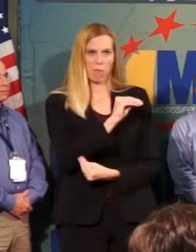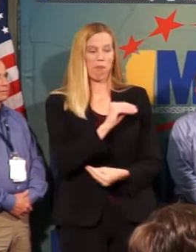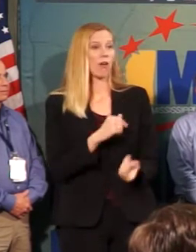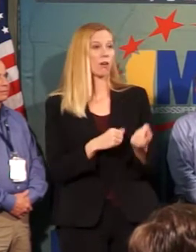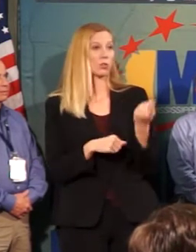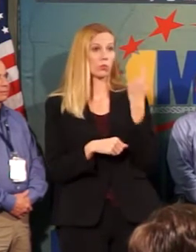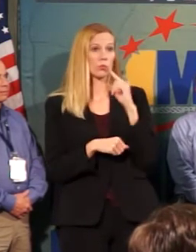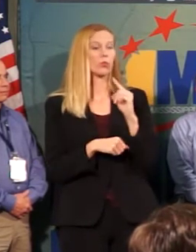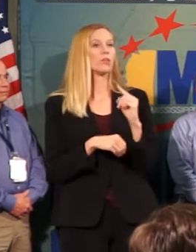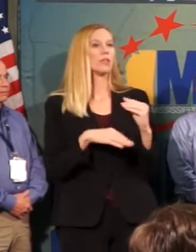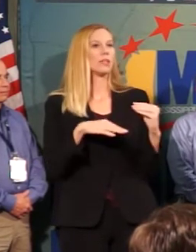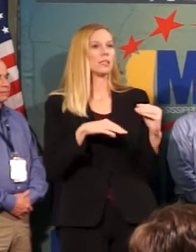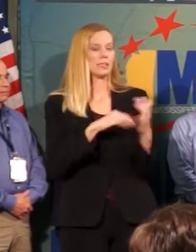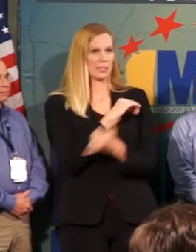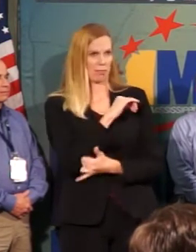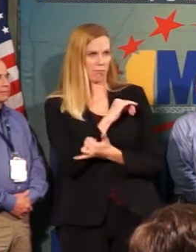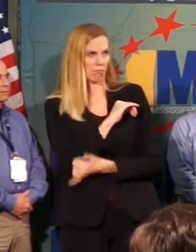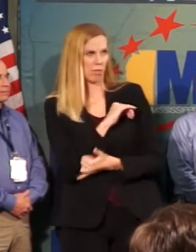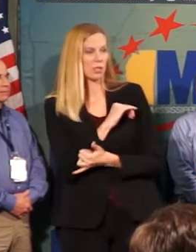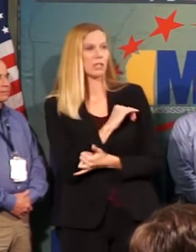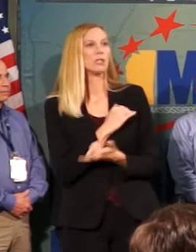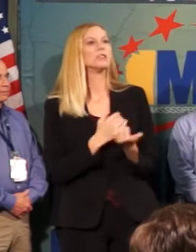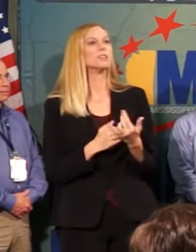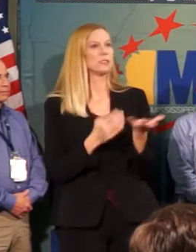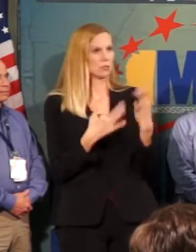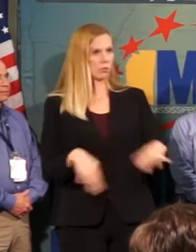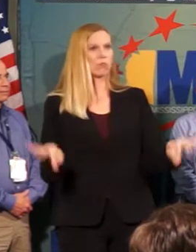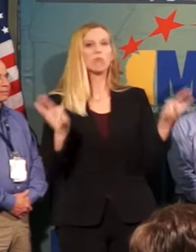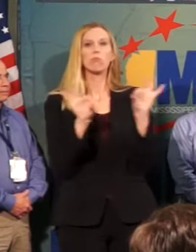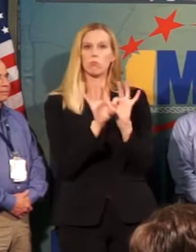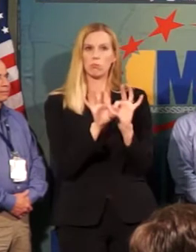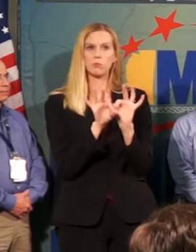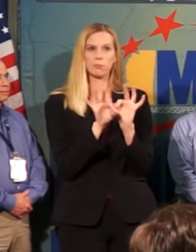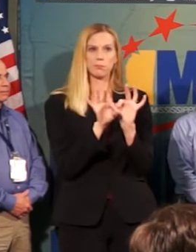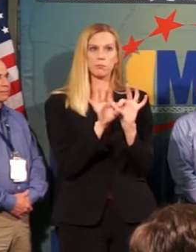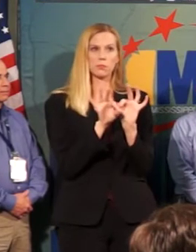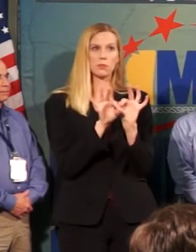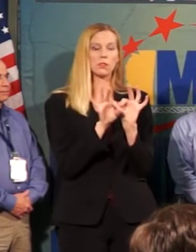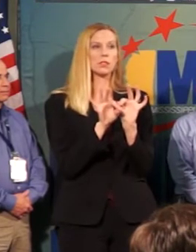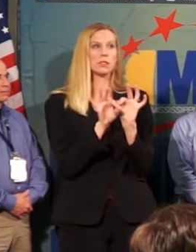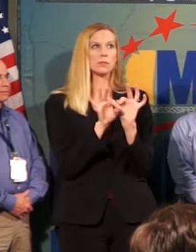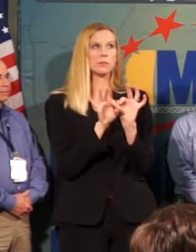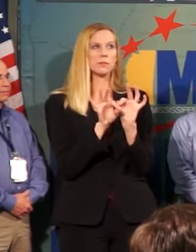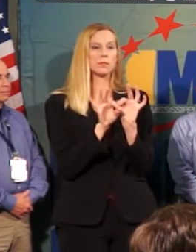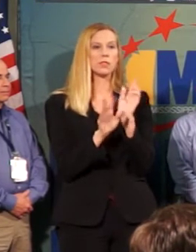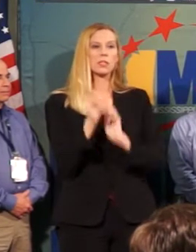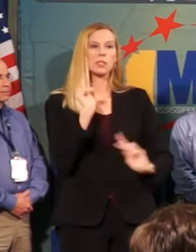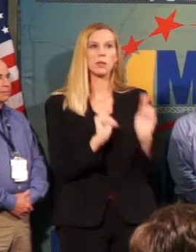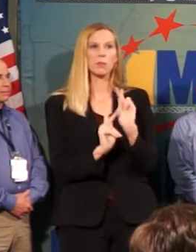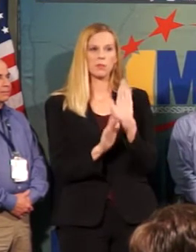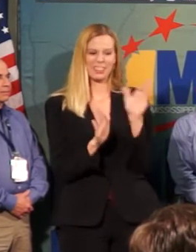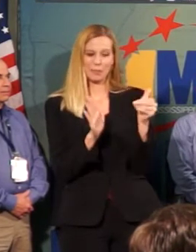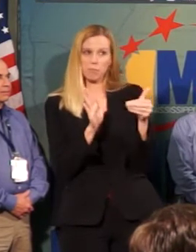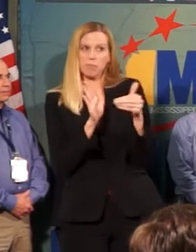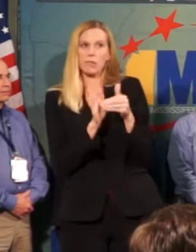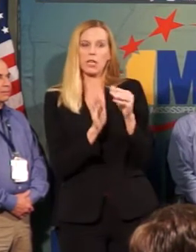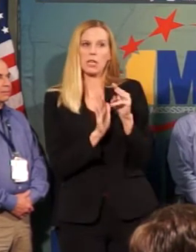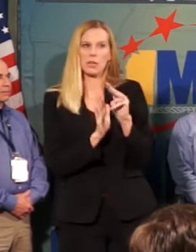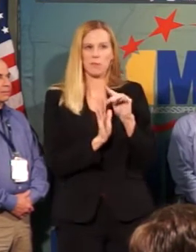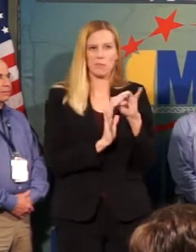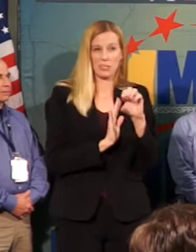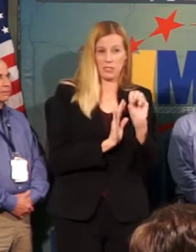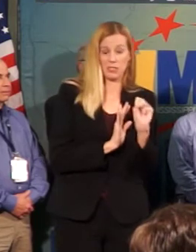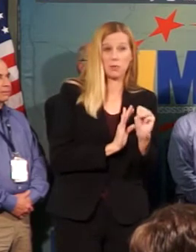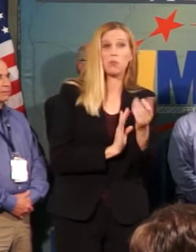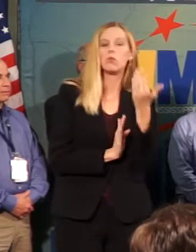and some being put in place at this time. It is important that those that are in the central Mississippi area